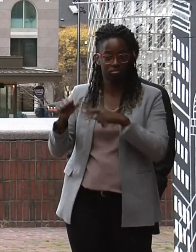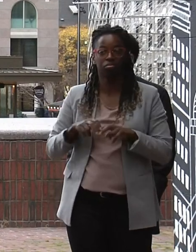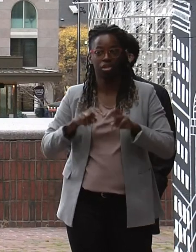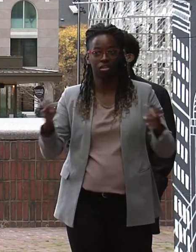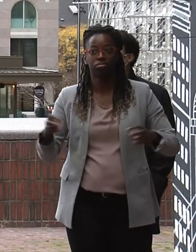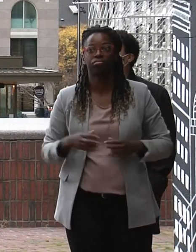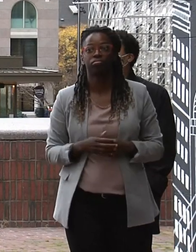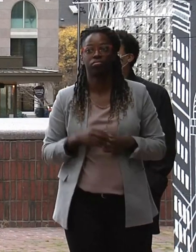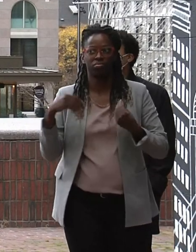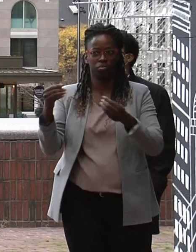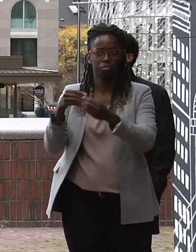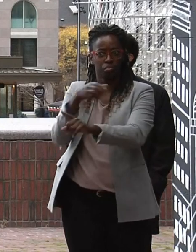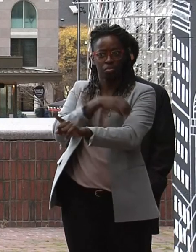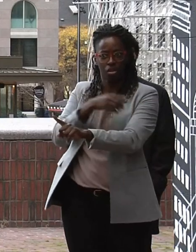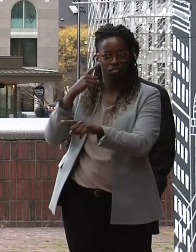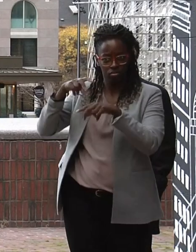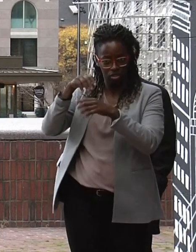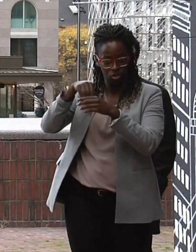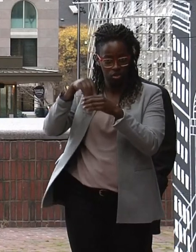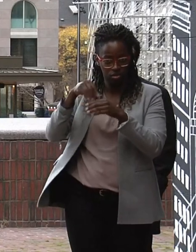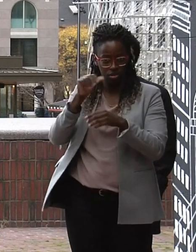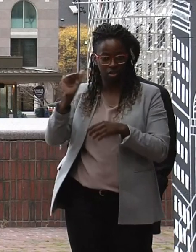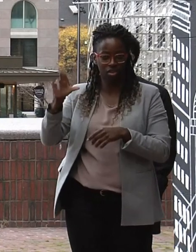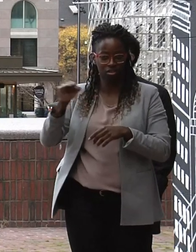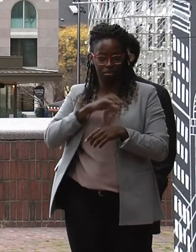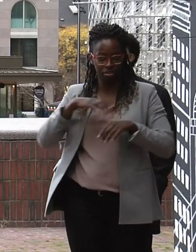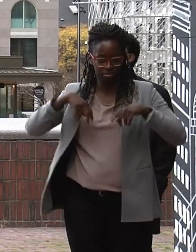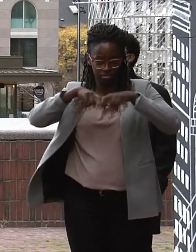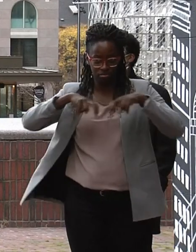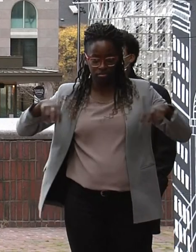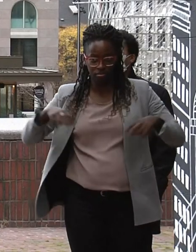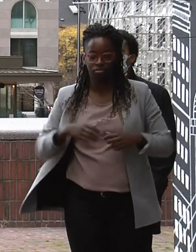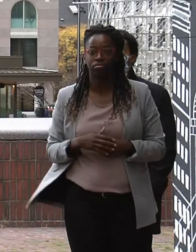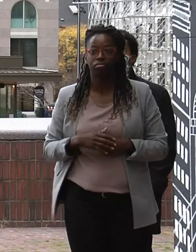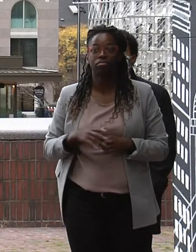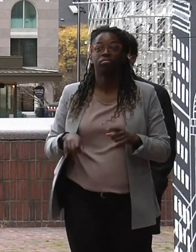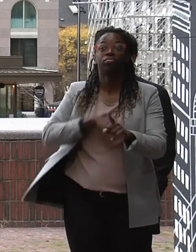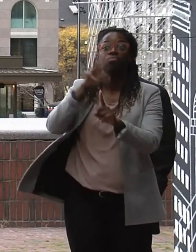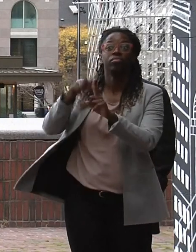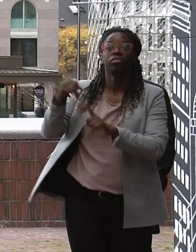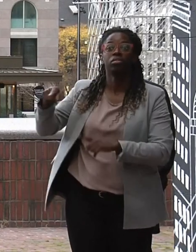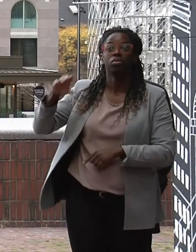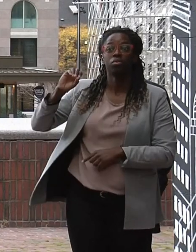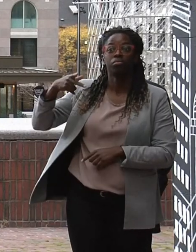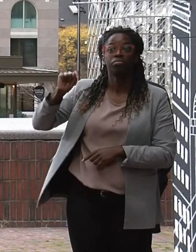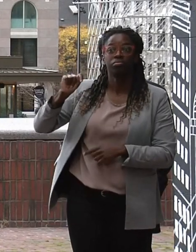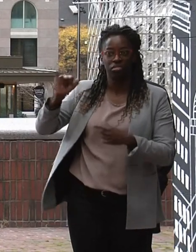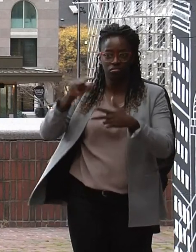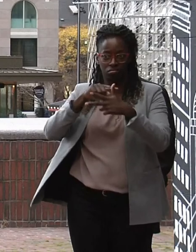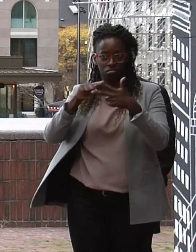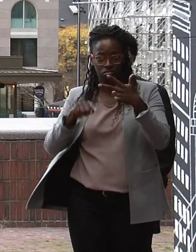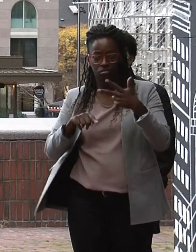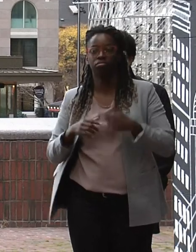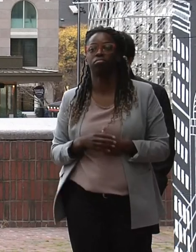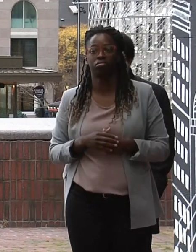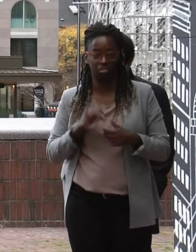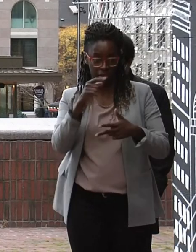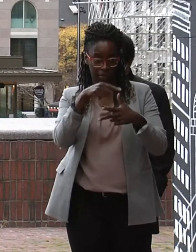toward filing the OPAT ordinance. But I want to be clear that while the